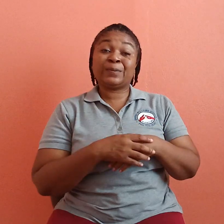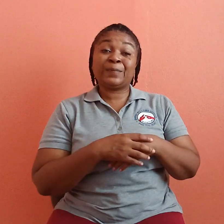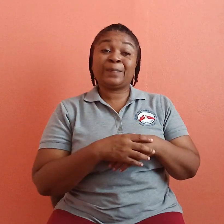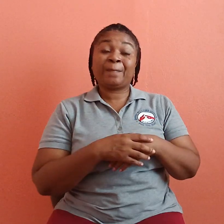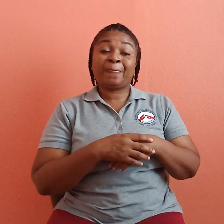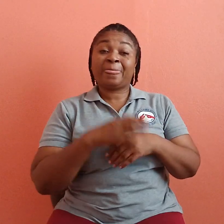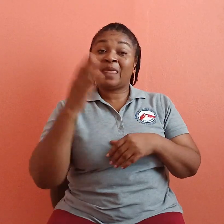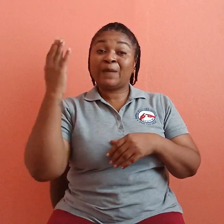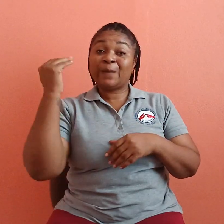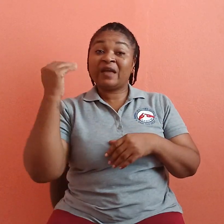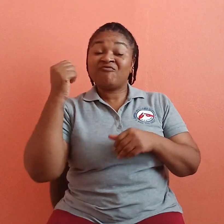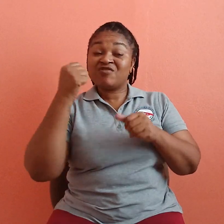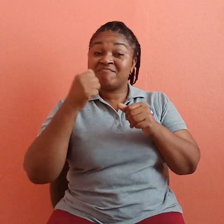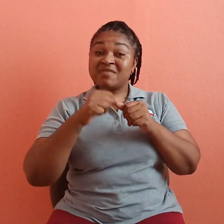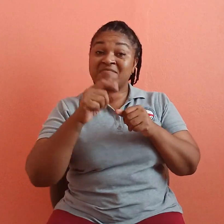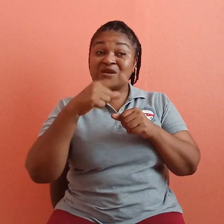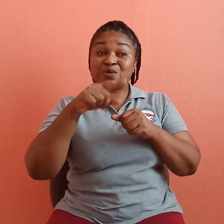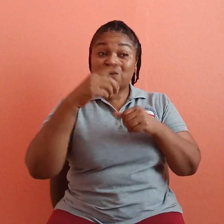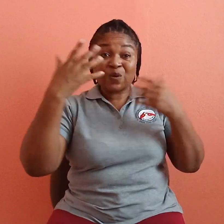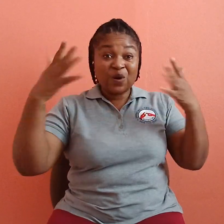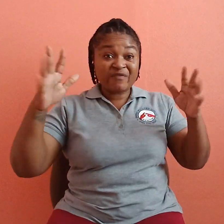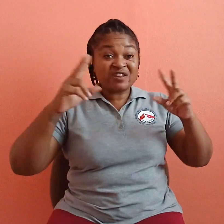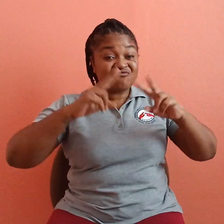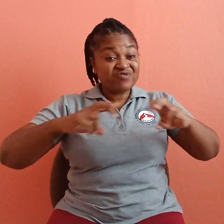because remember, you researched the company.